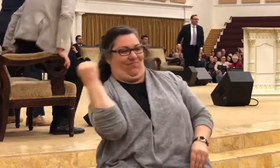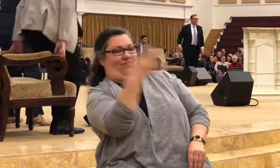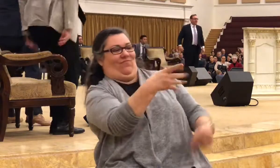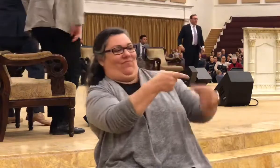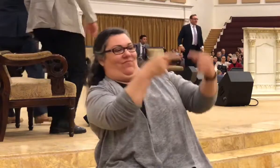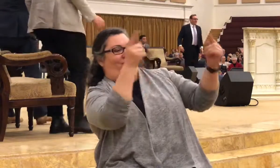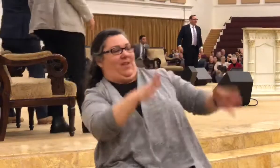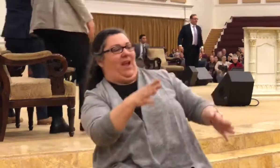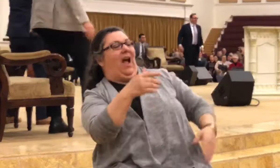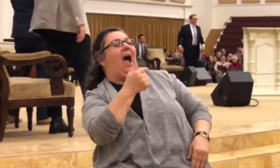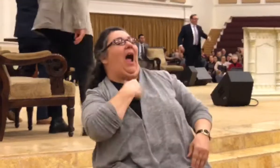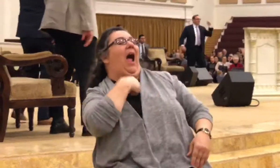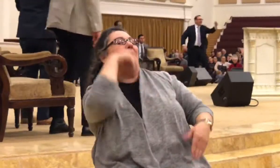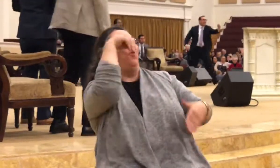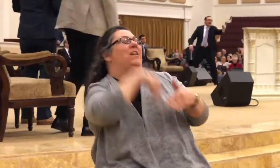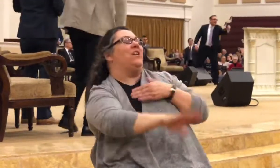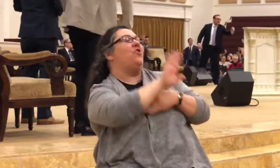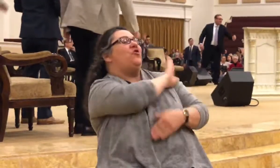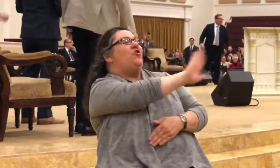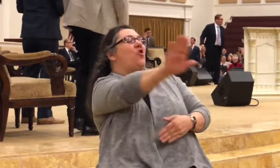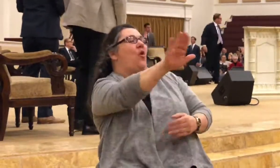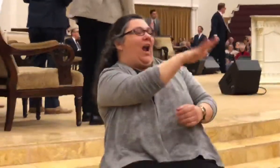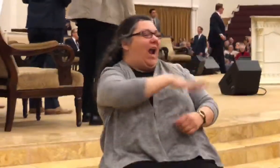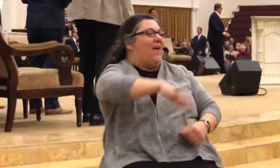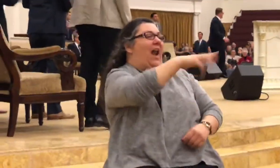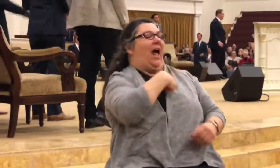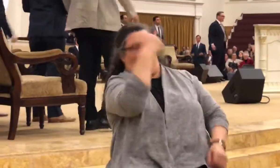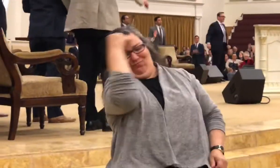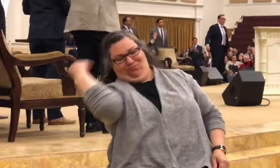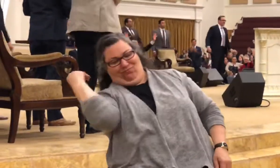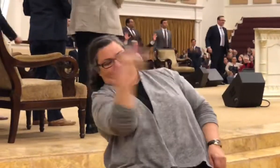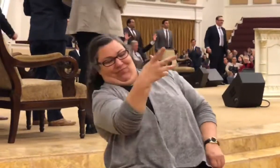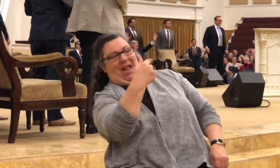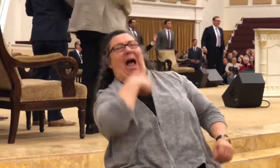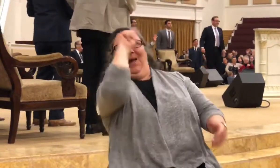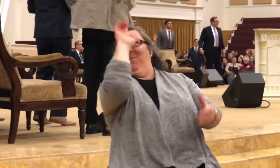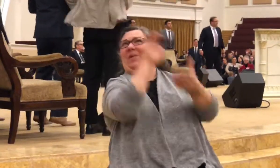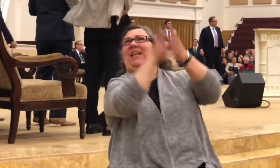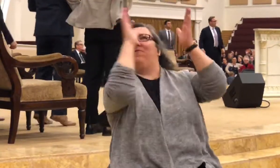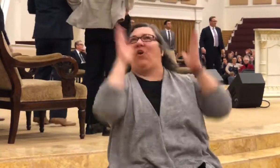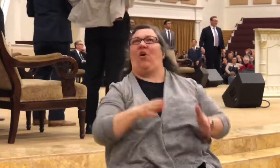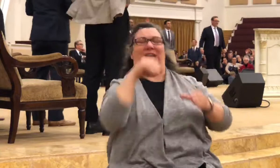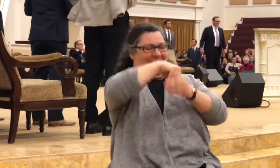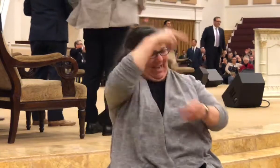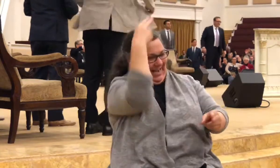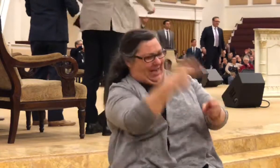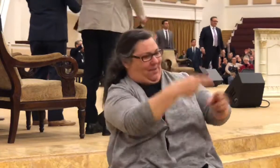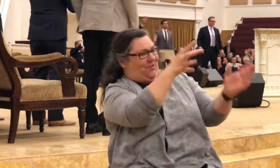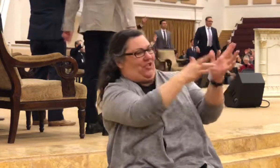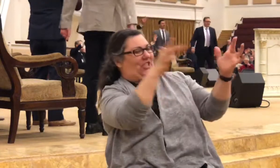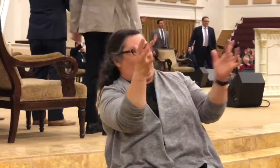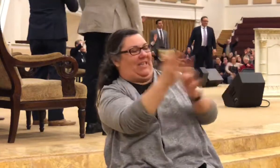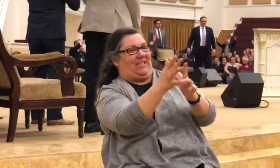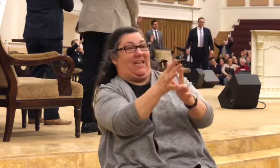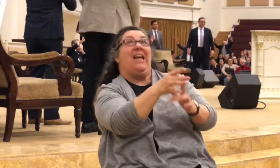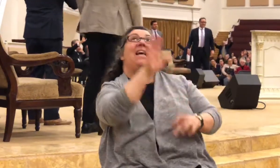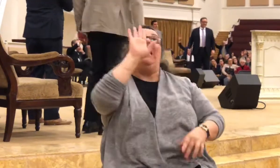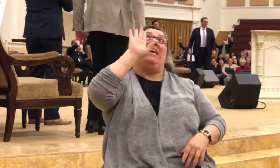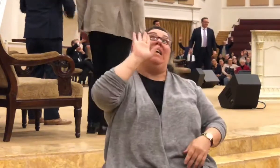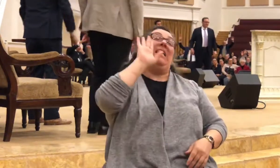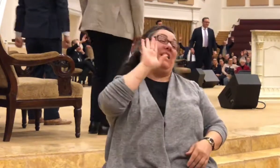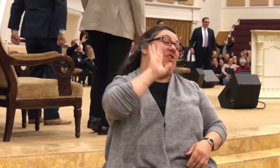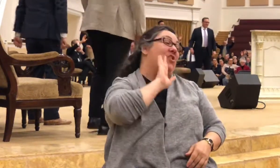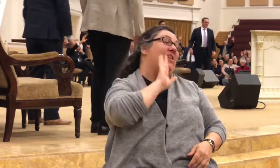what? I'm coming to your territory, and I'm letting you know that I'm a believer in the name of Jesus, and that his